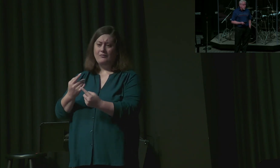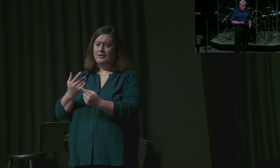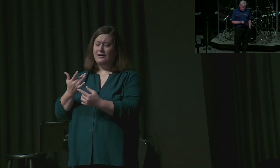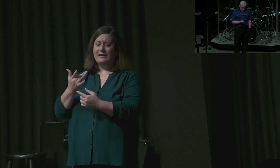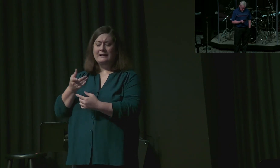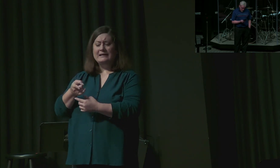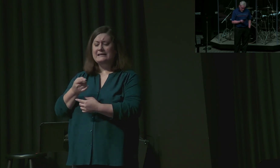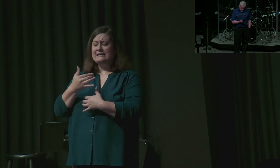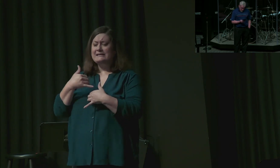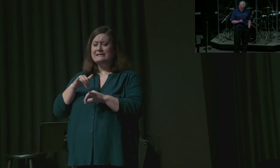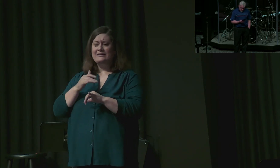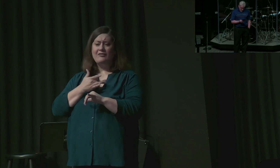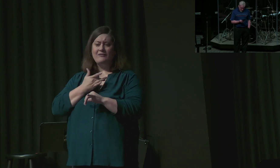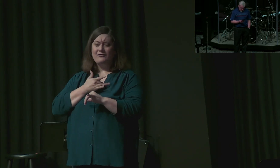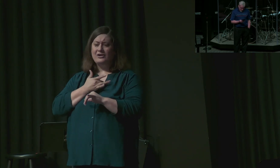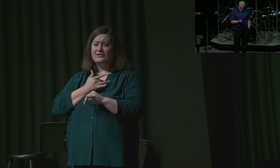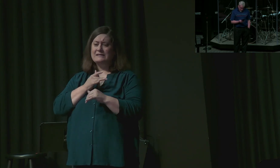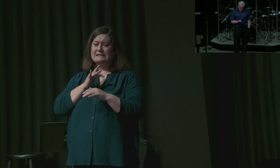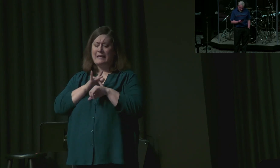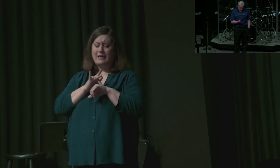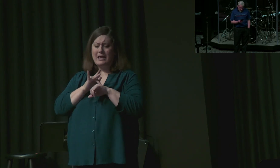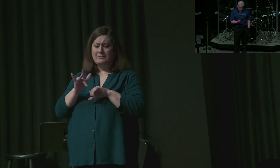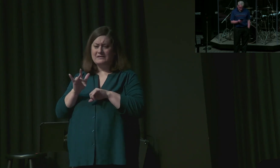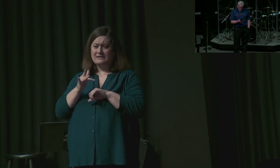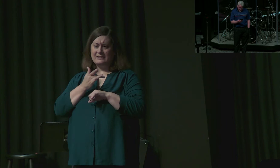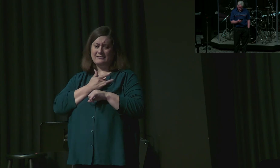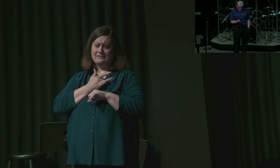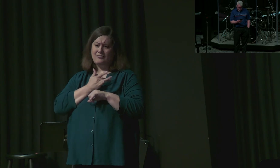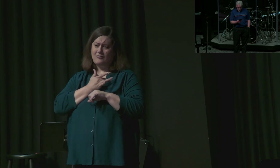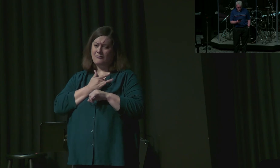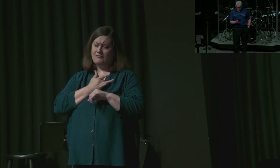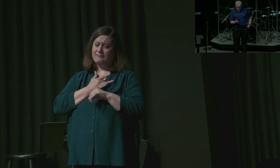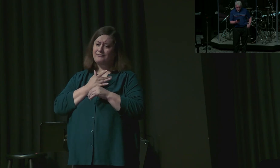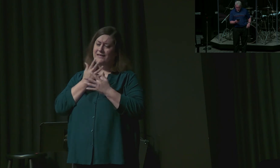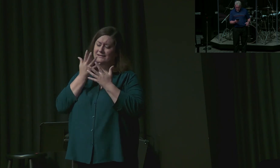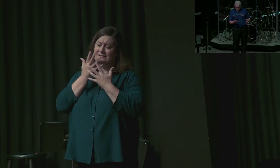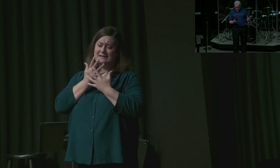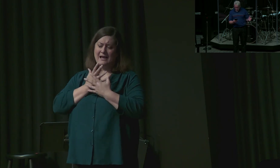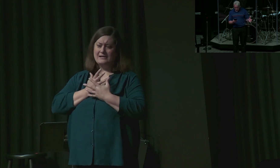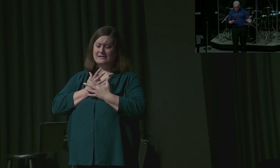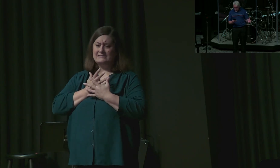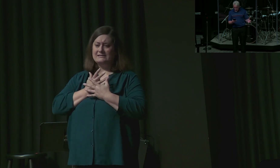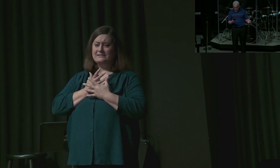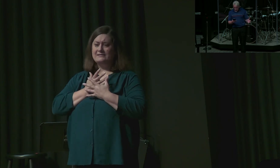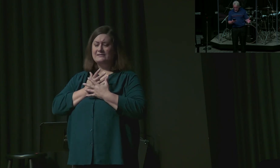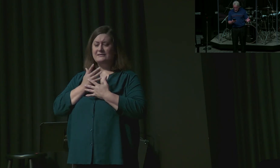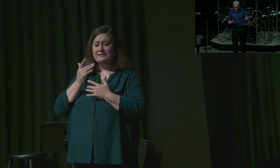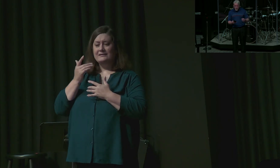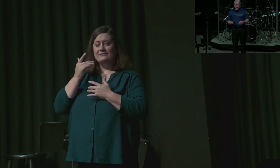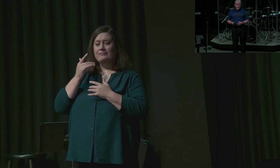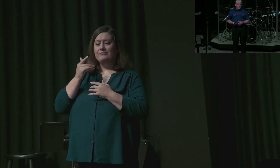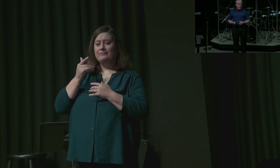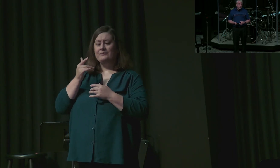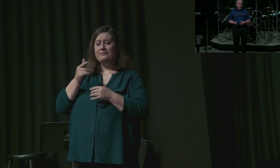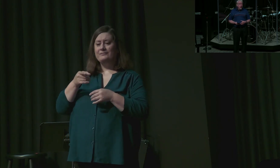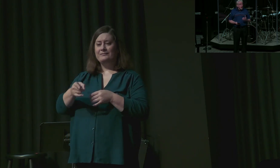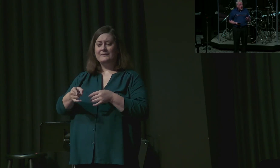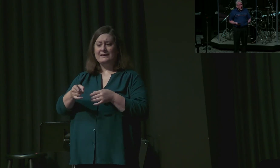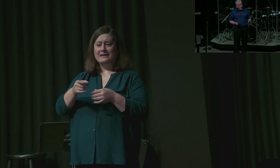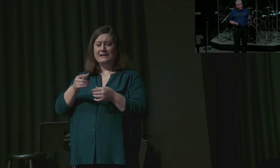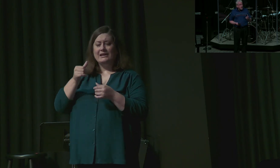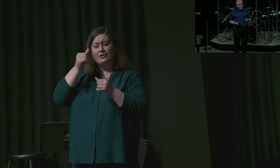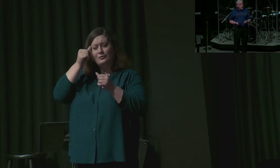for Rachel. In the way he phrases this, he sees her as dying while there was still